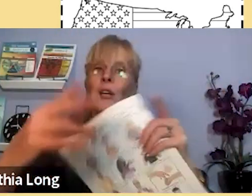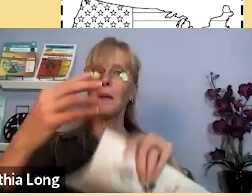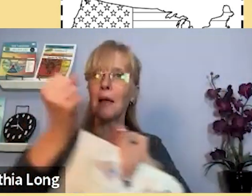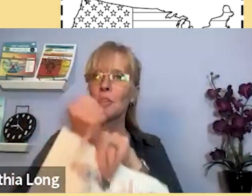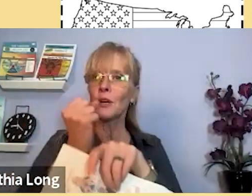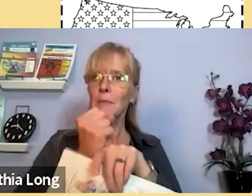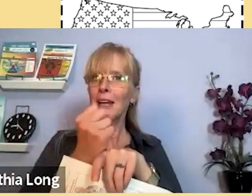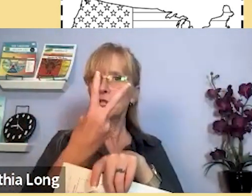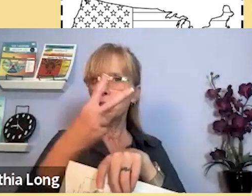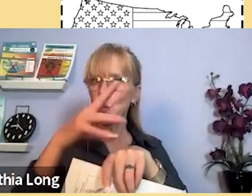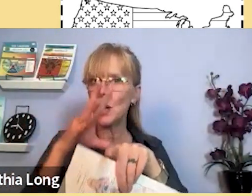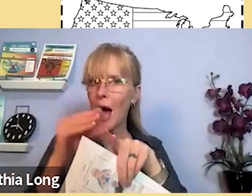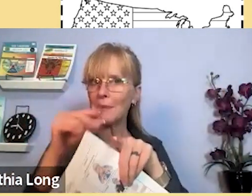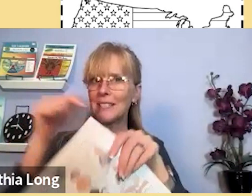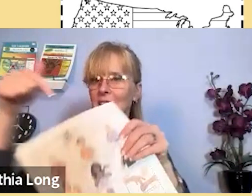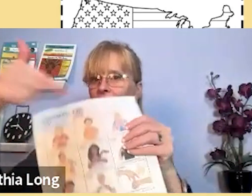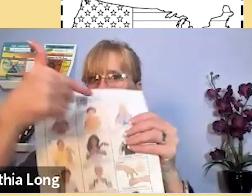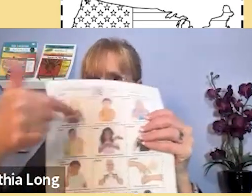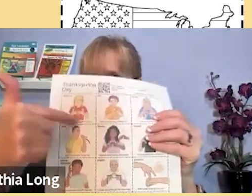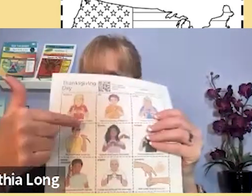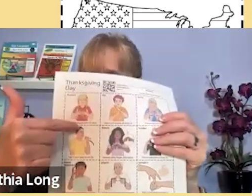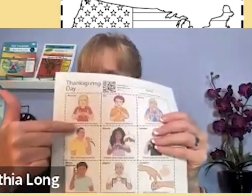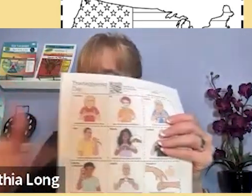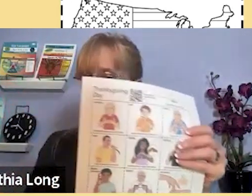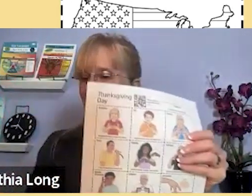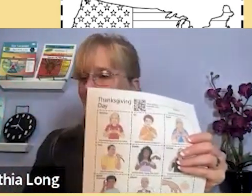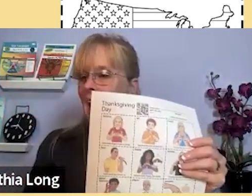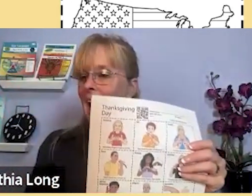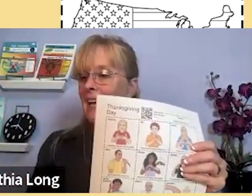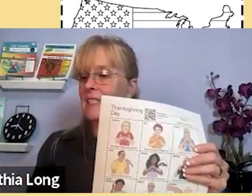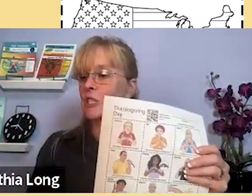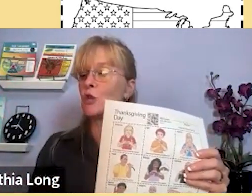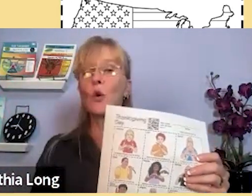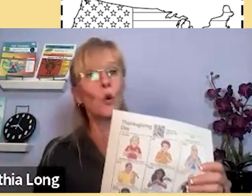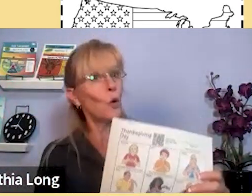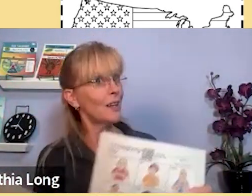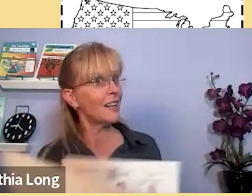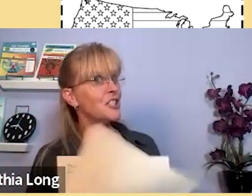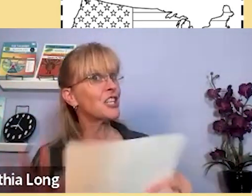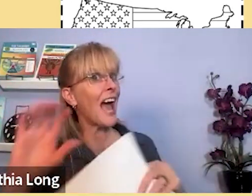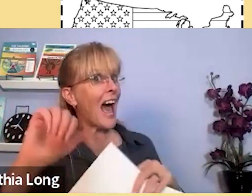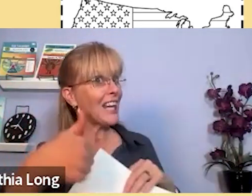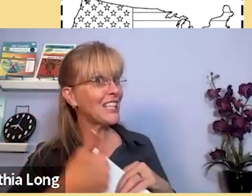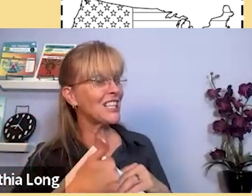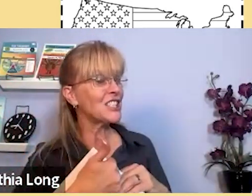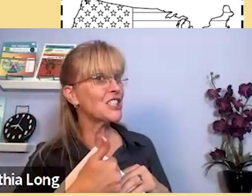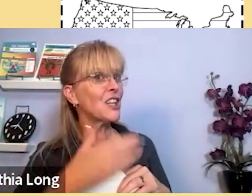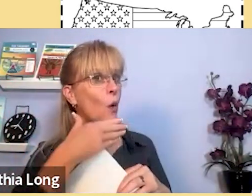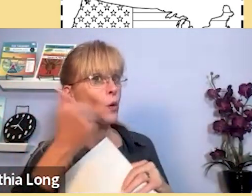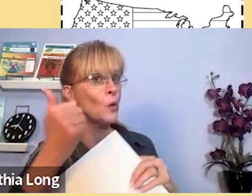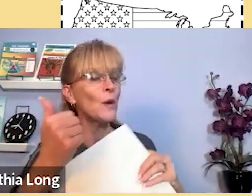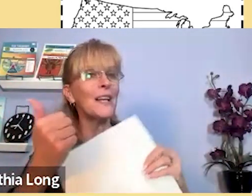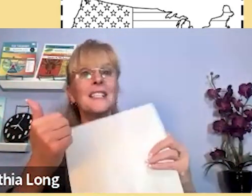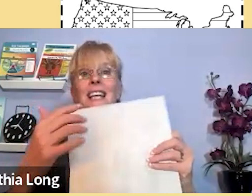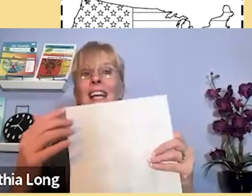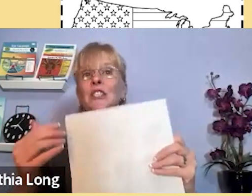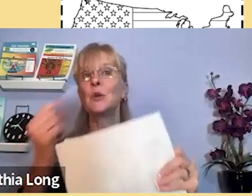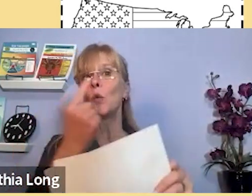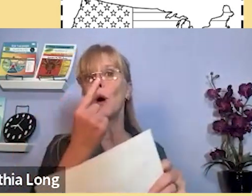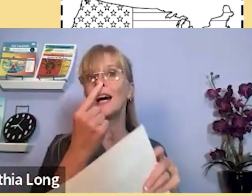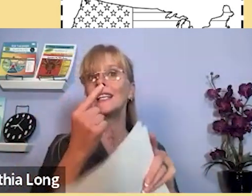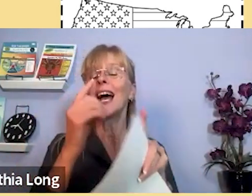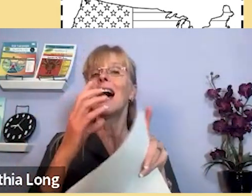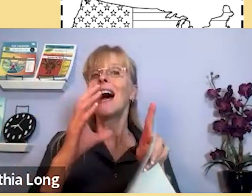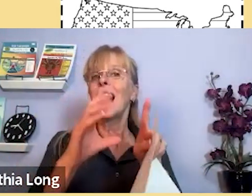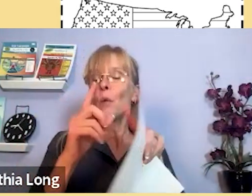up. You're gonna make 2 copies of these, okay? And you could challenge the older ones and